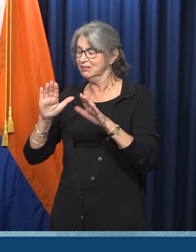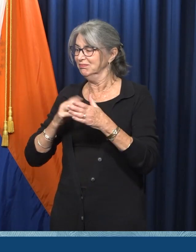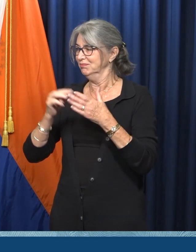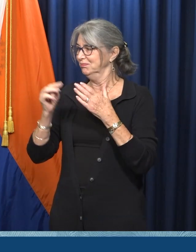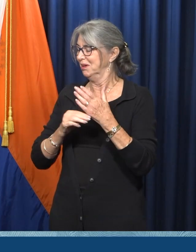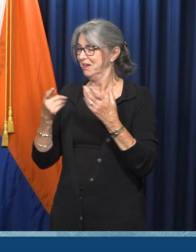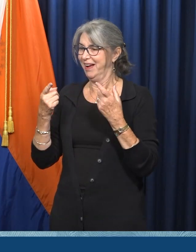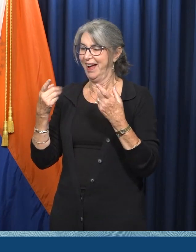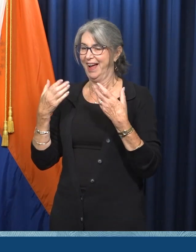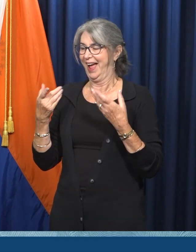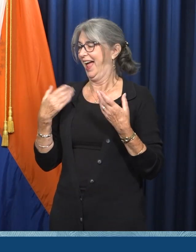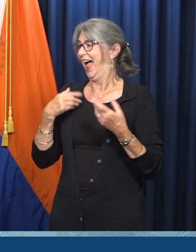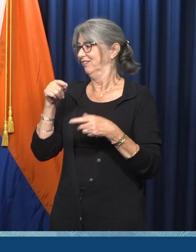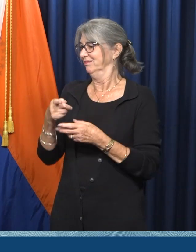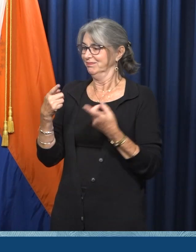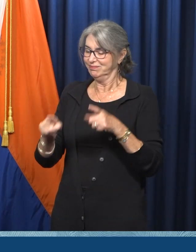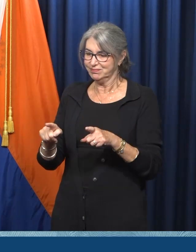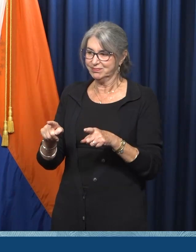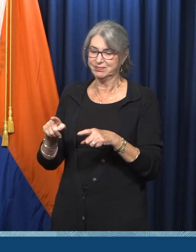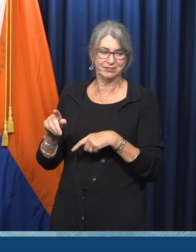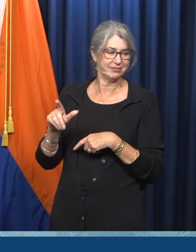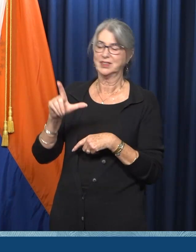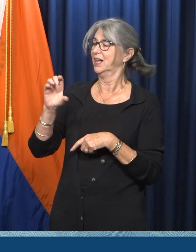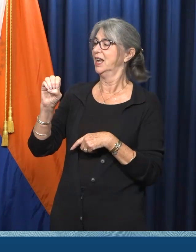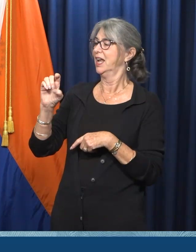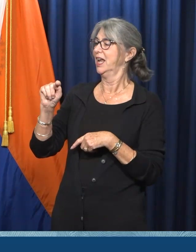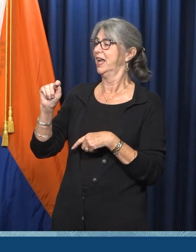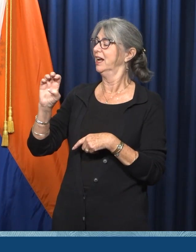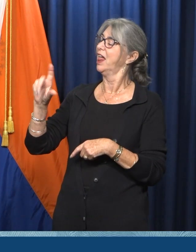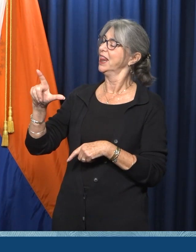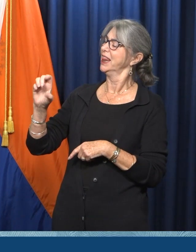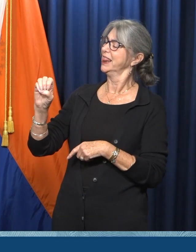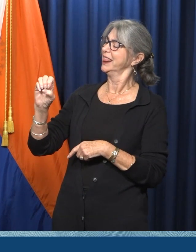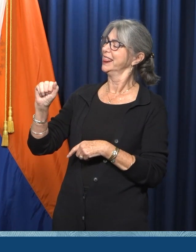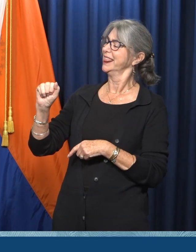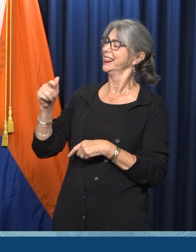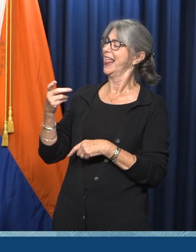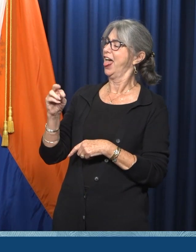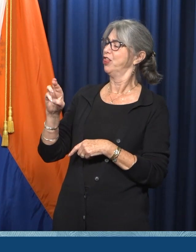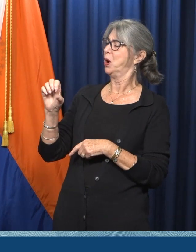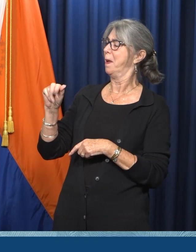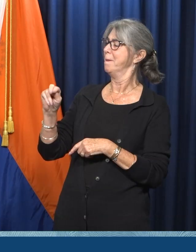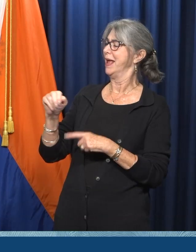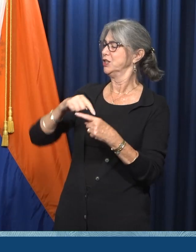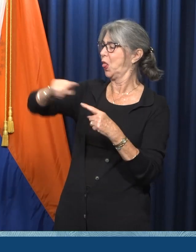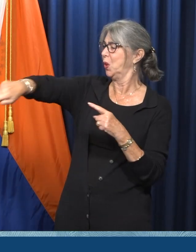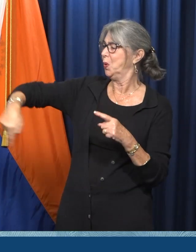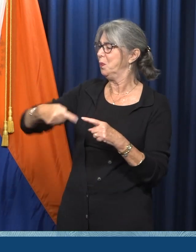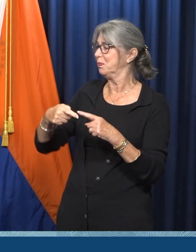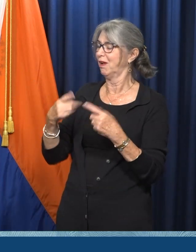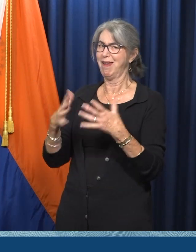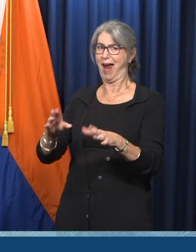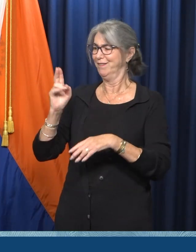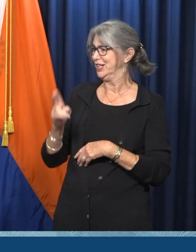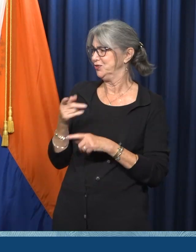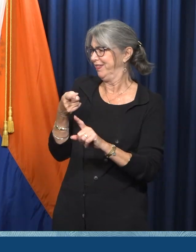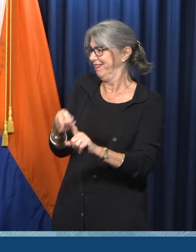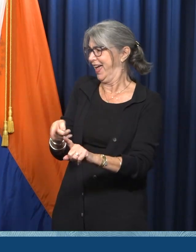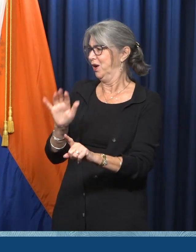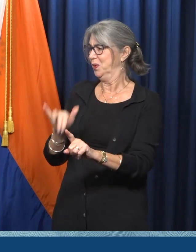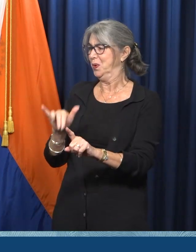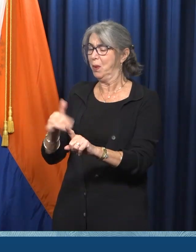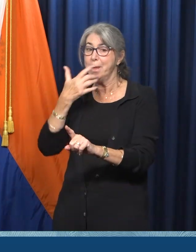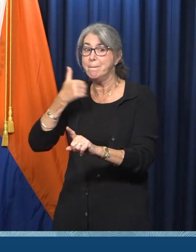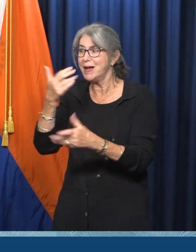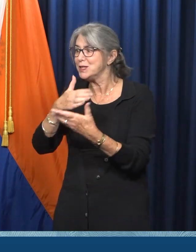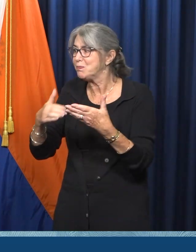programs that they have going on there. The Leatherman's Loop is something that goes on, and there's some tremendous history. One of the